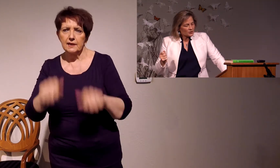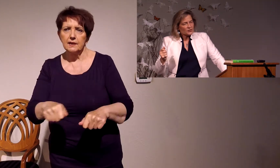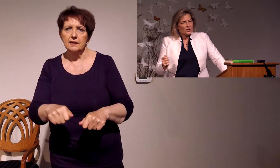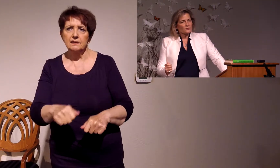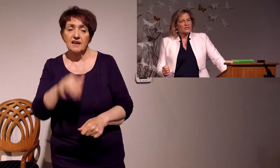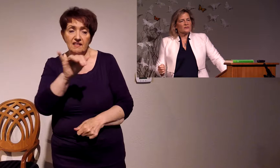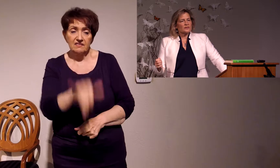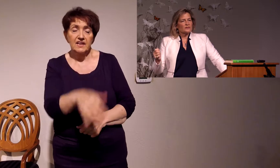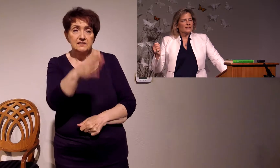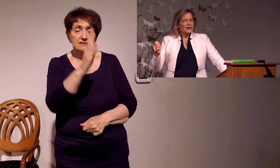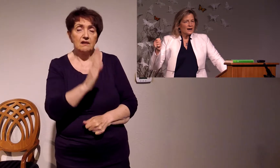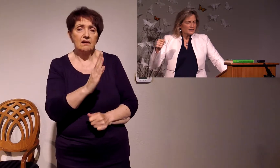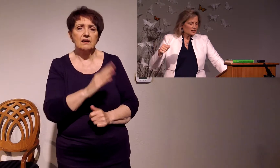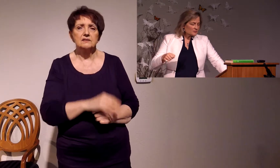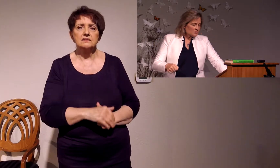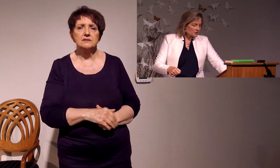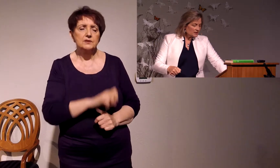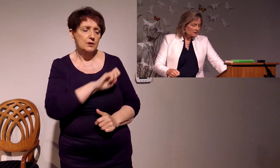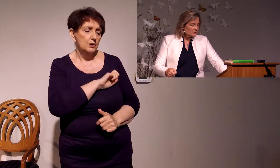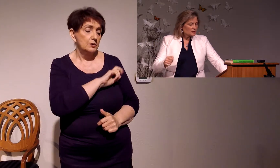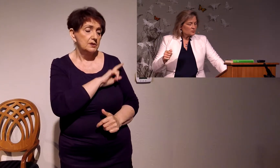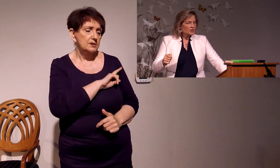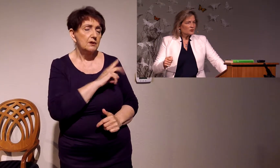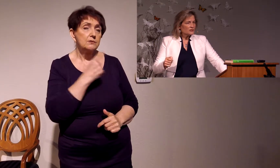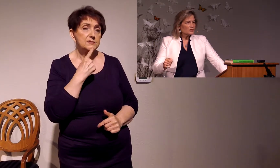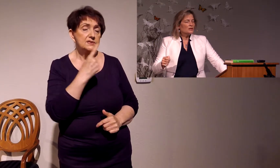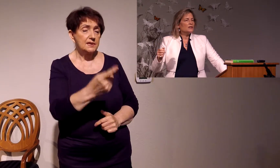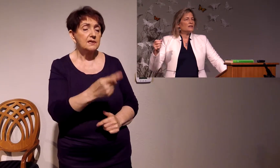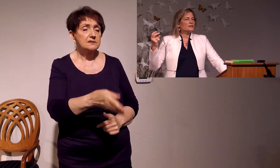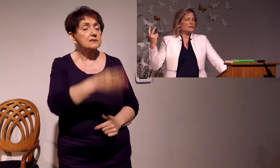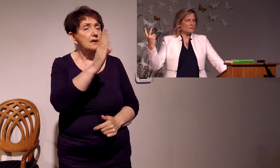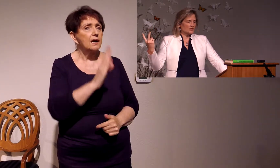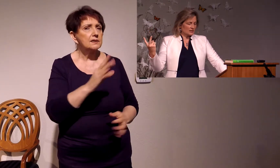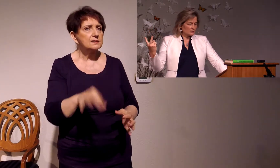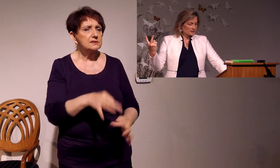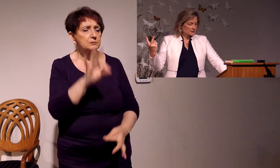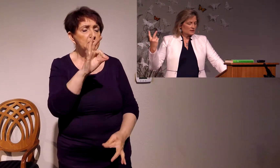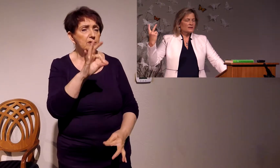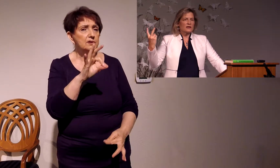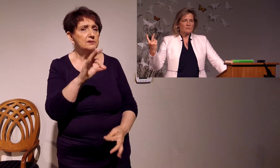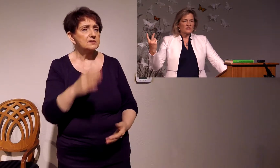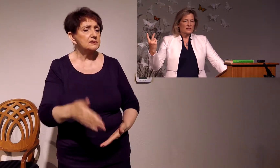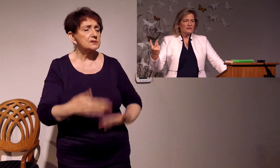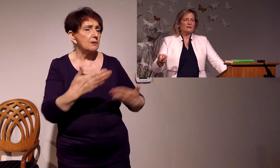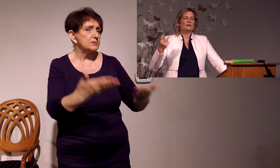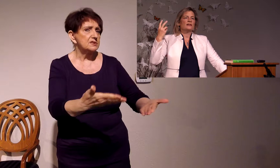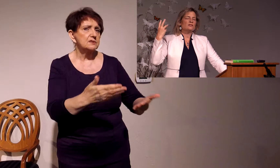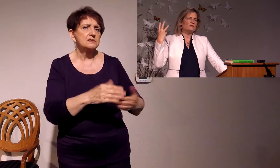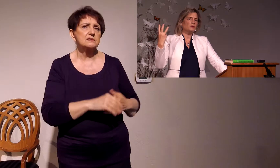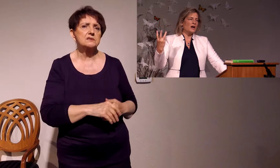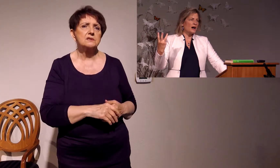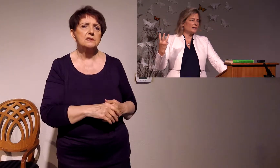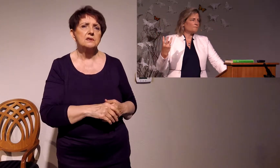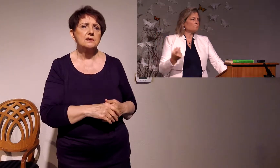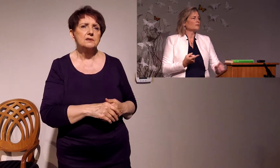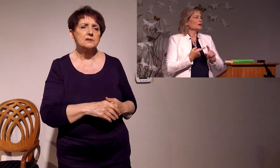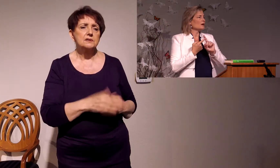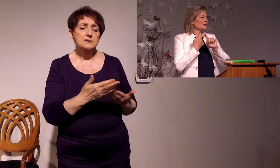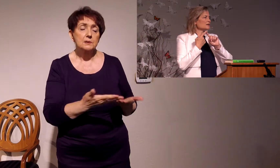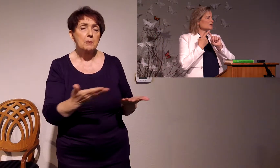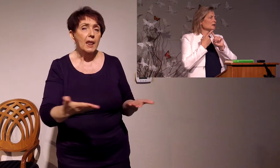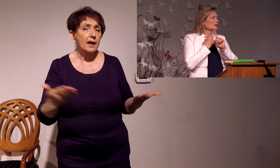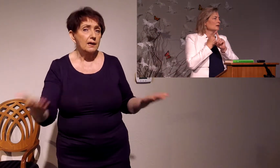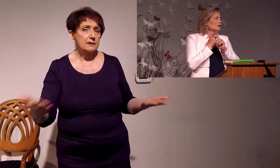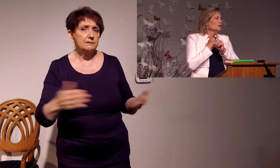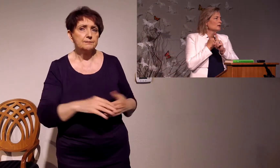Well, Ernest Holmes tells us that God is spirit. Spirit is substance. Substance is supply.